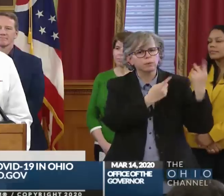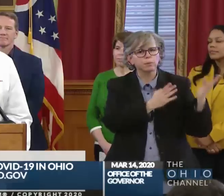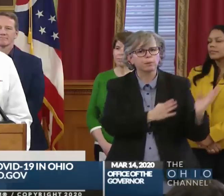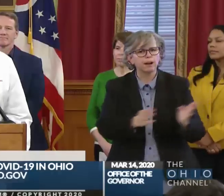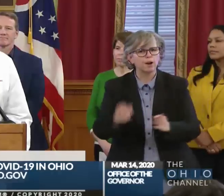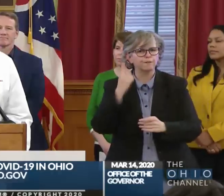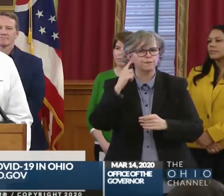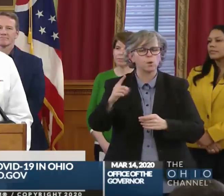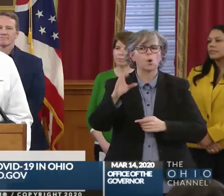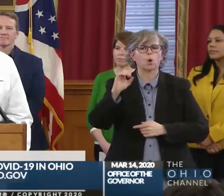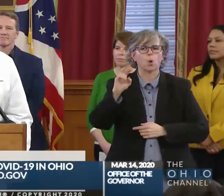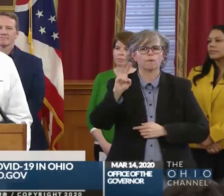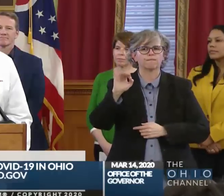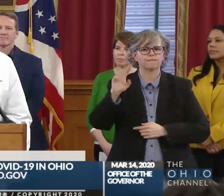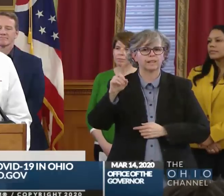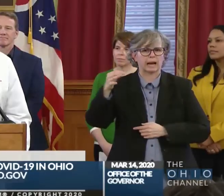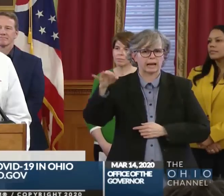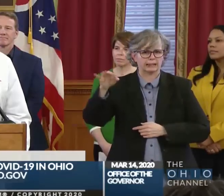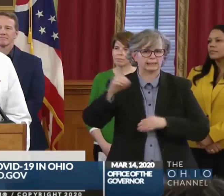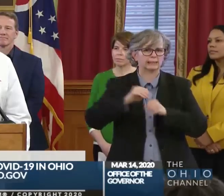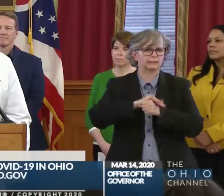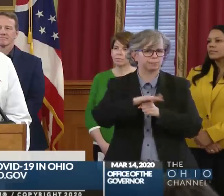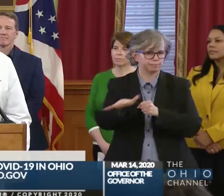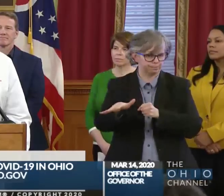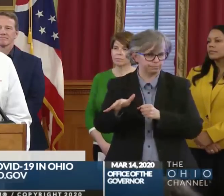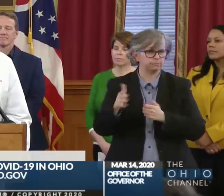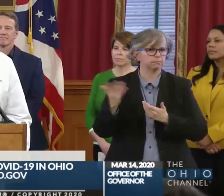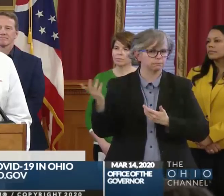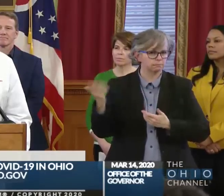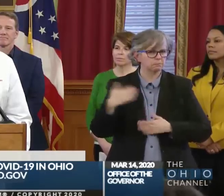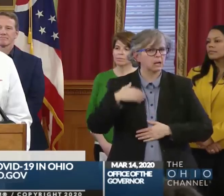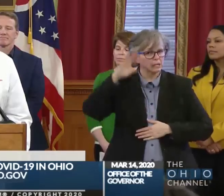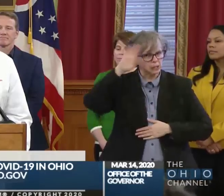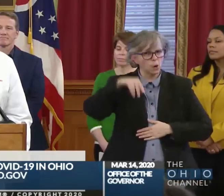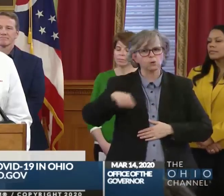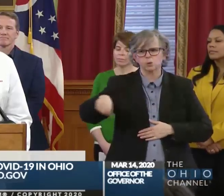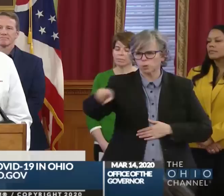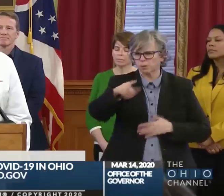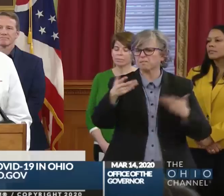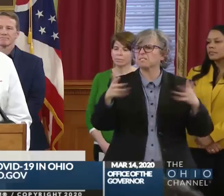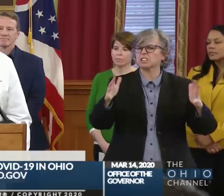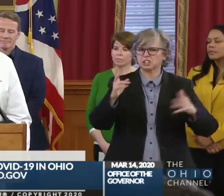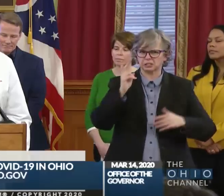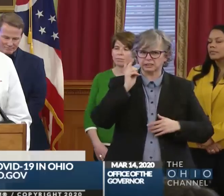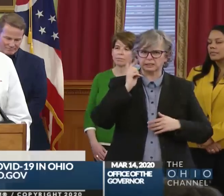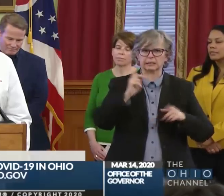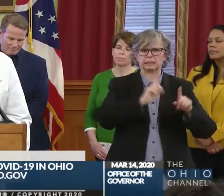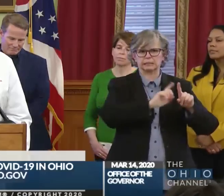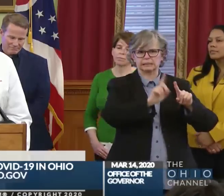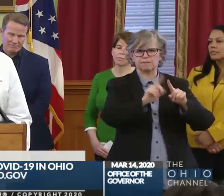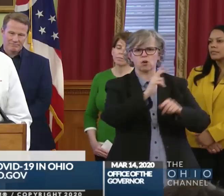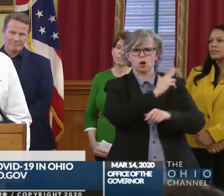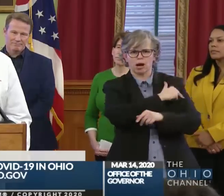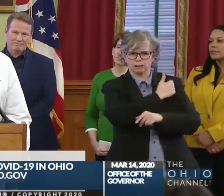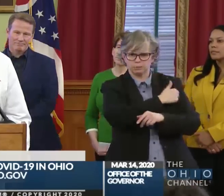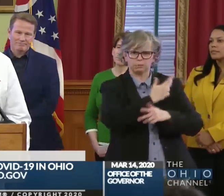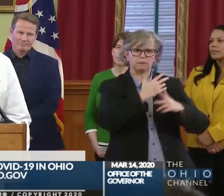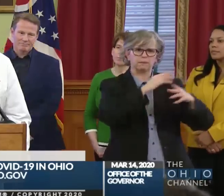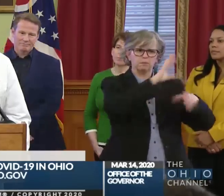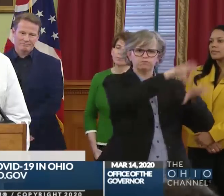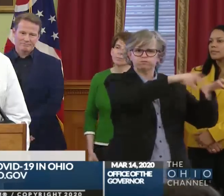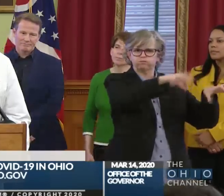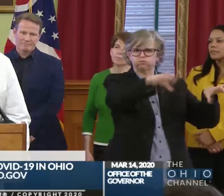seen in both the local and regional sense a number of facilities have put forward swabbing stations, the ability to increase with the access